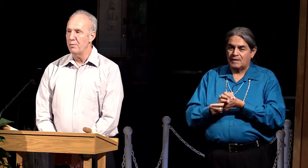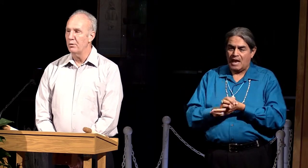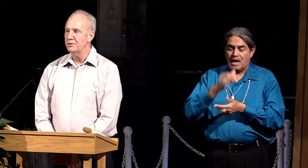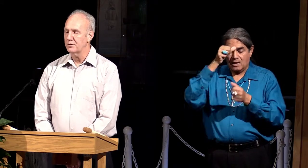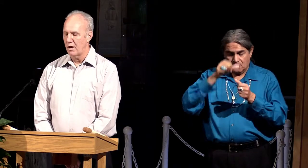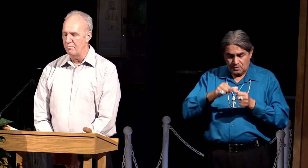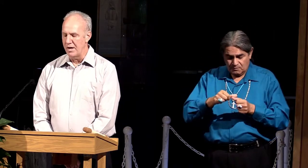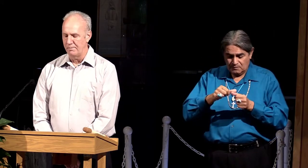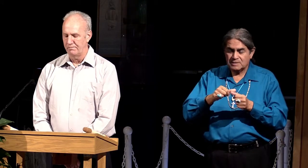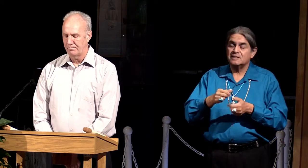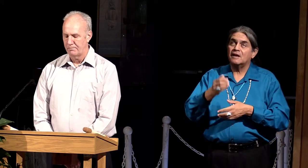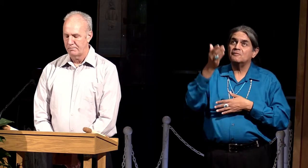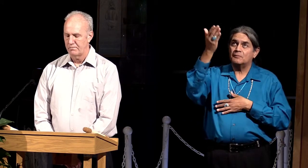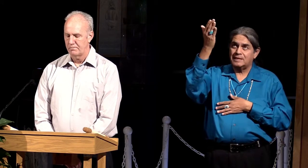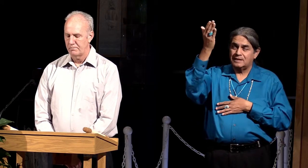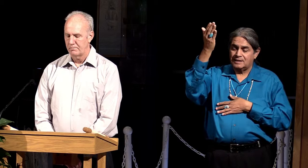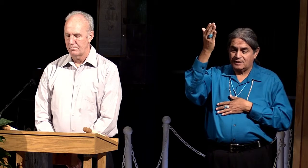in remembrance of me.